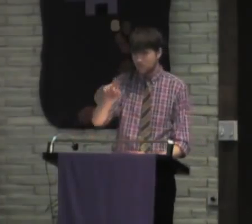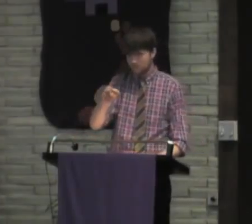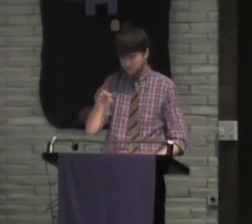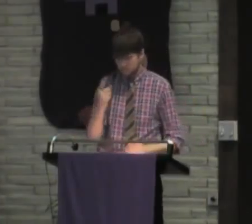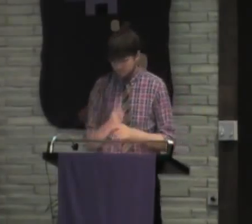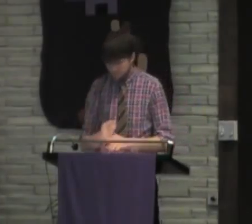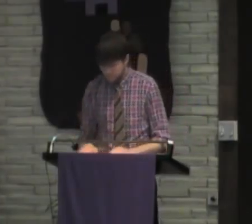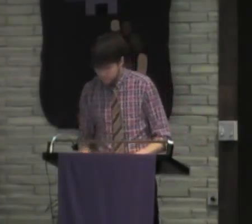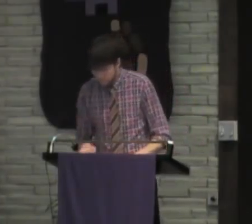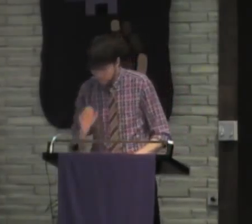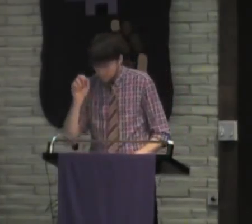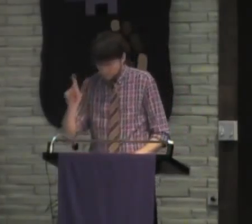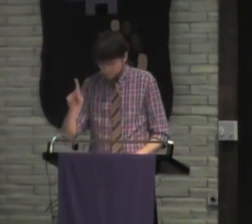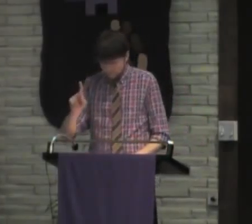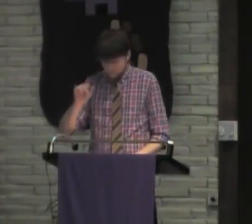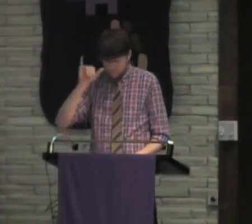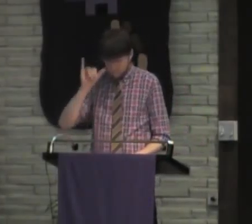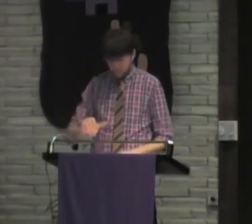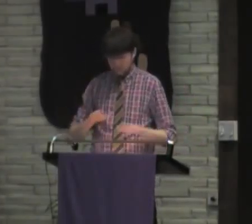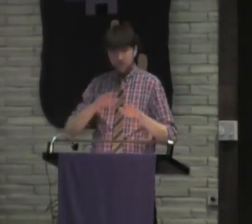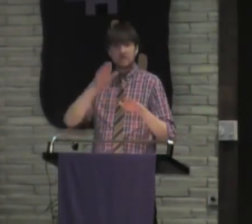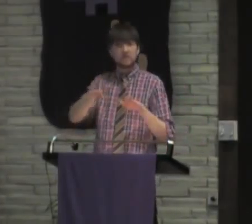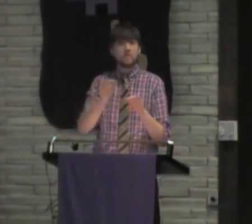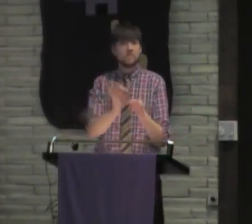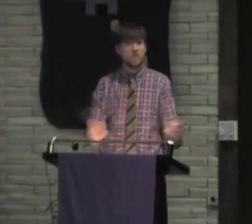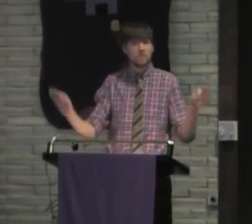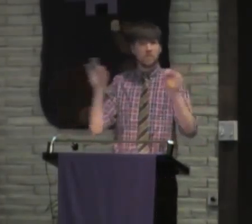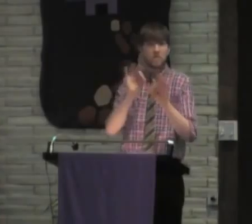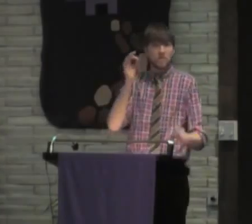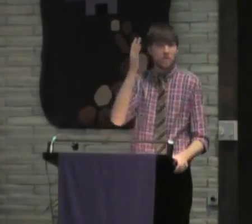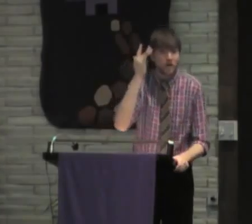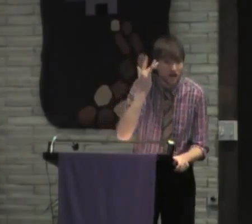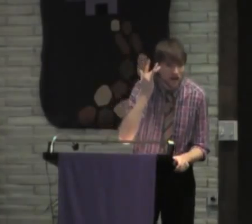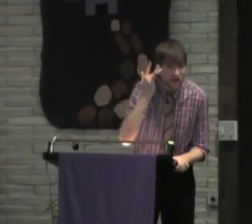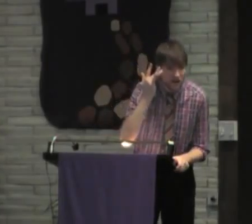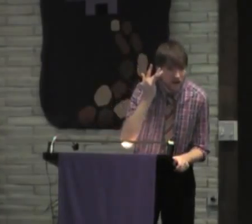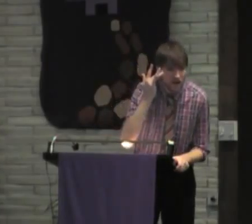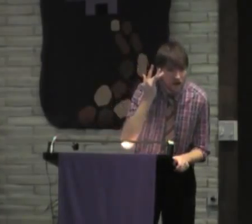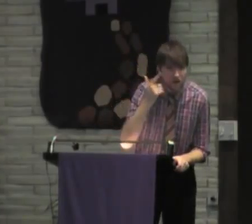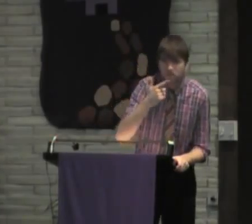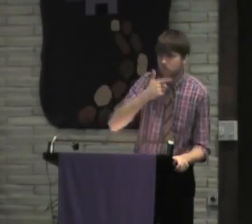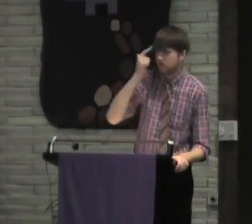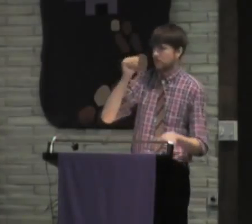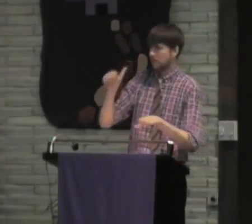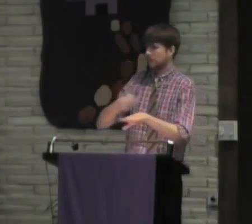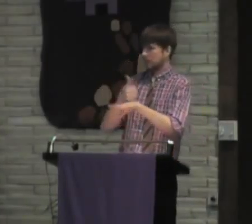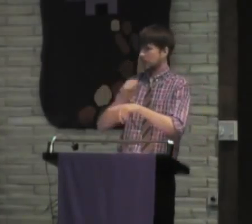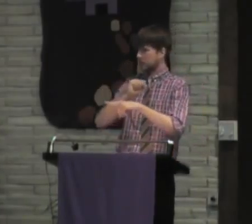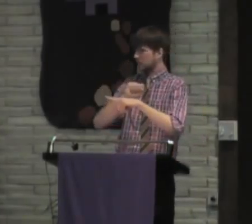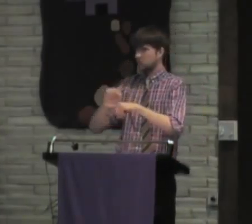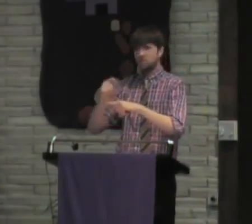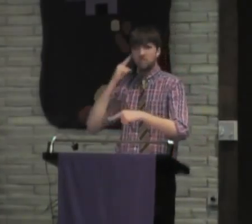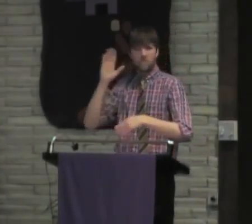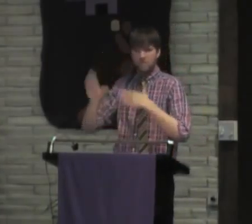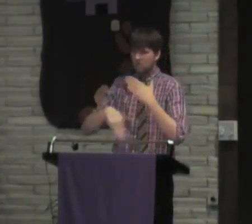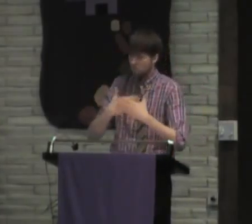unsatisfied. There you go, thank you. All right. And that step is important because